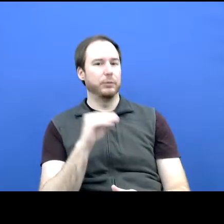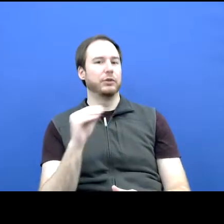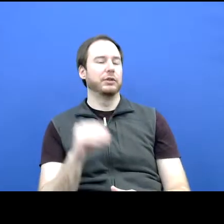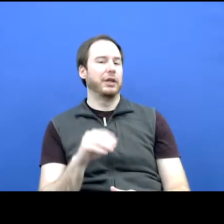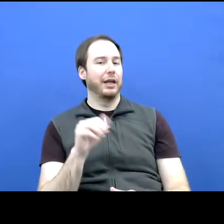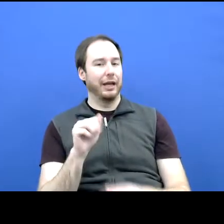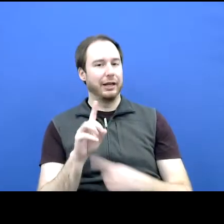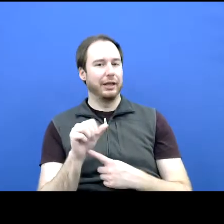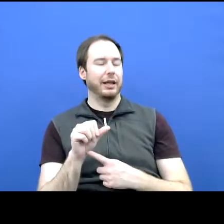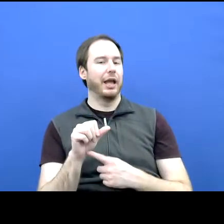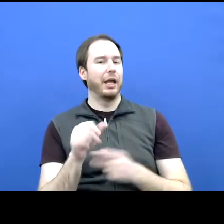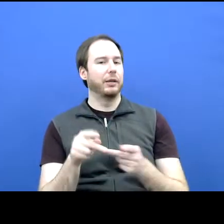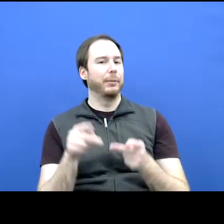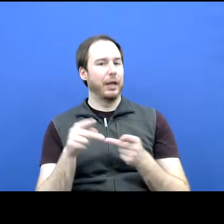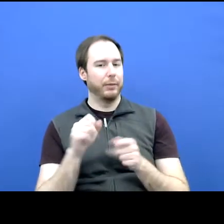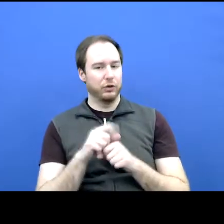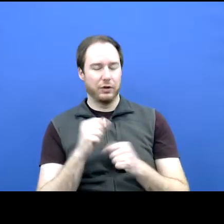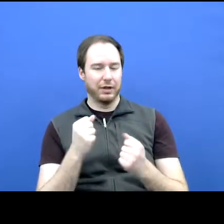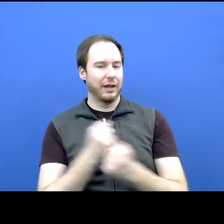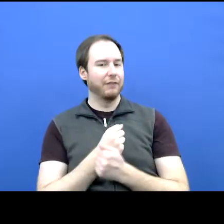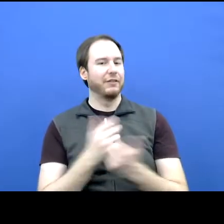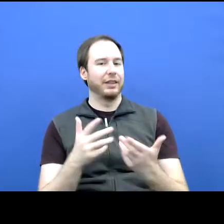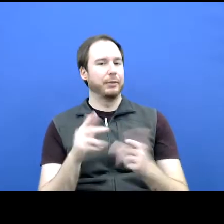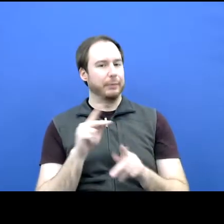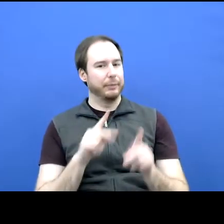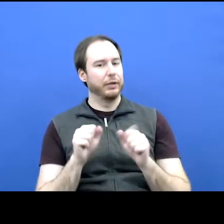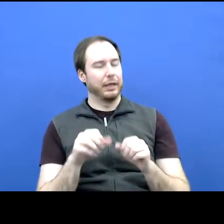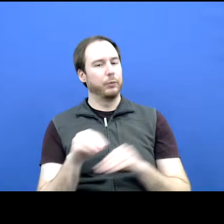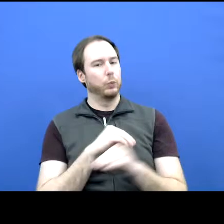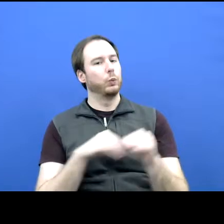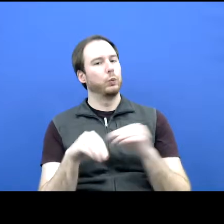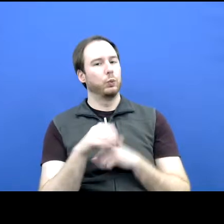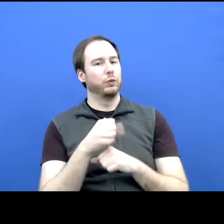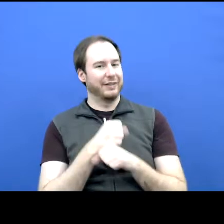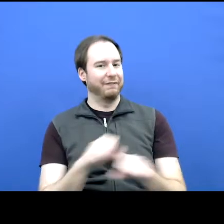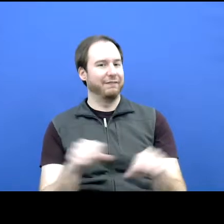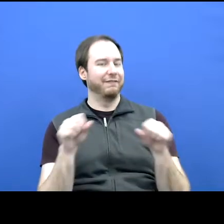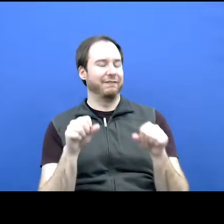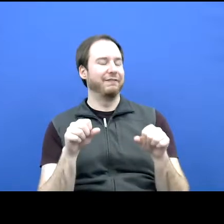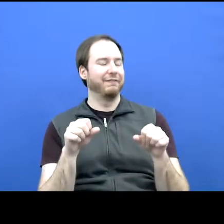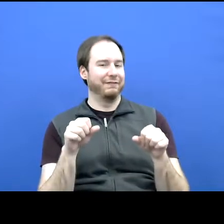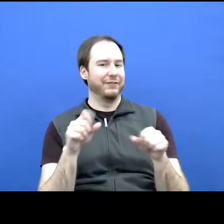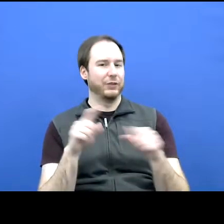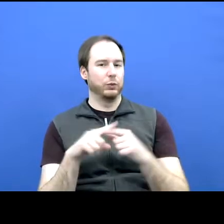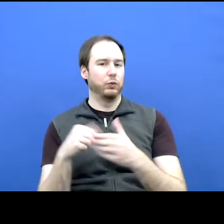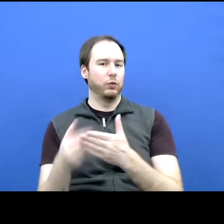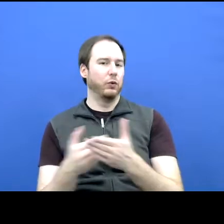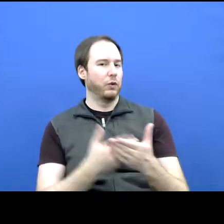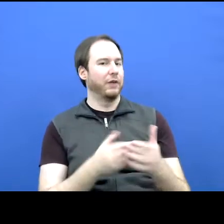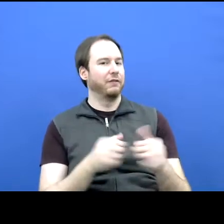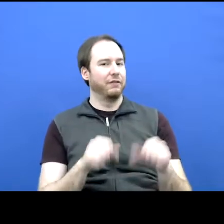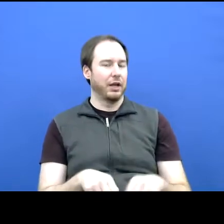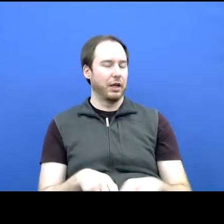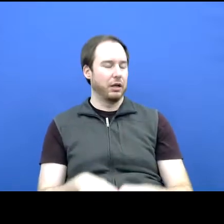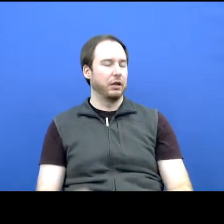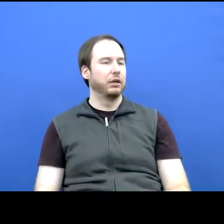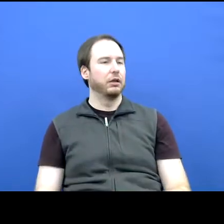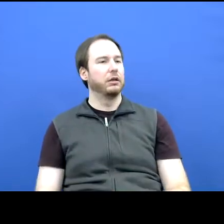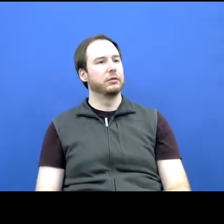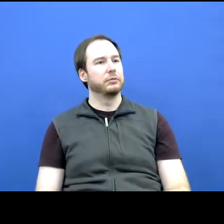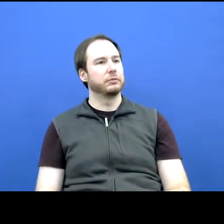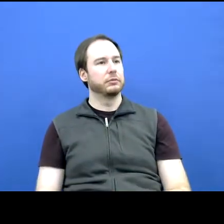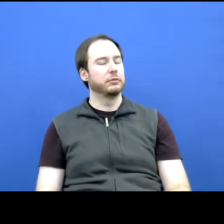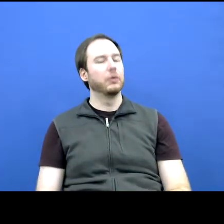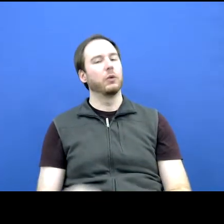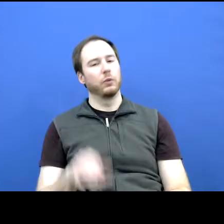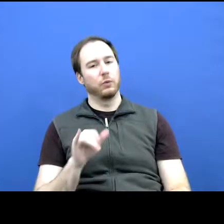ADA spaces. So we've got to get those people and patients safely to where they need to go. But also importantly, and this